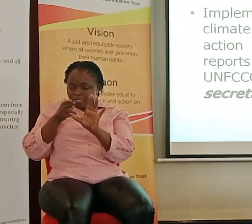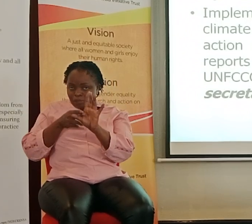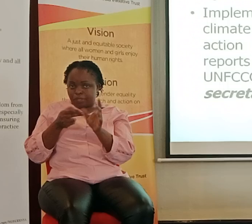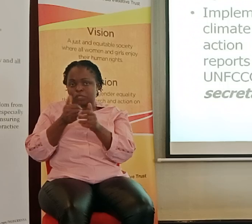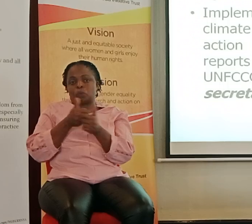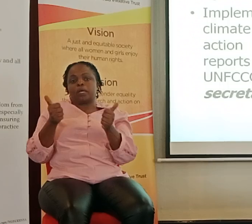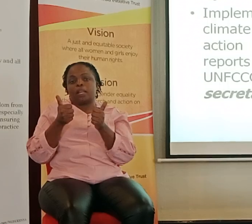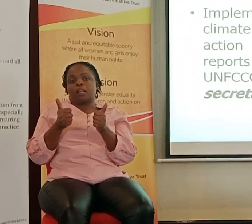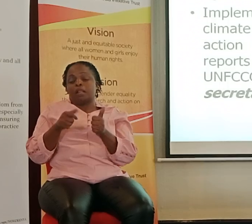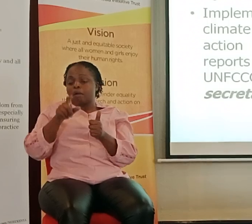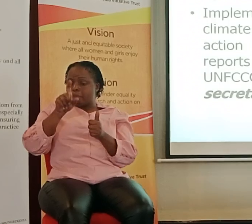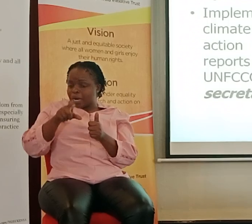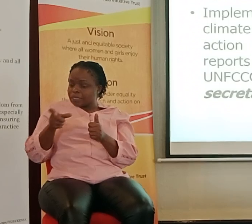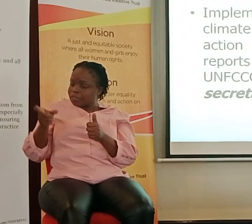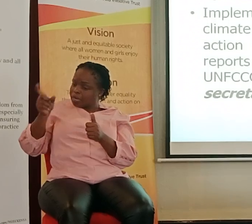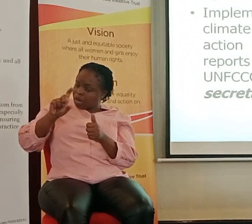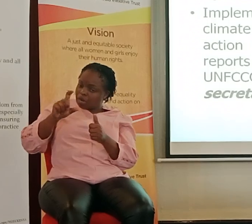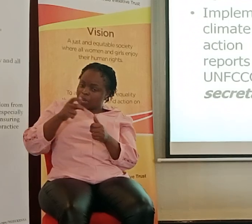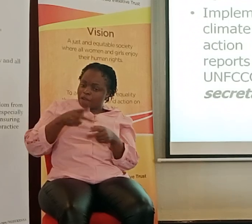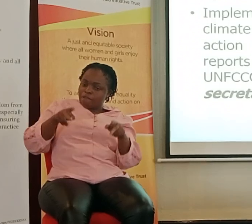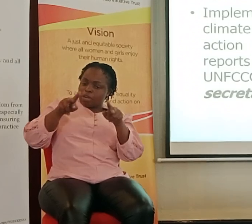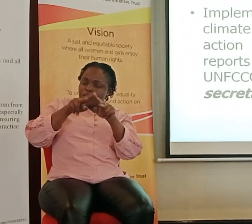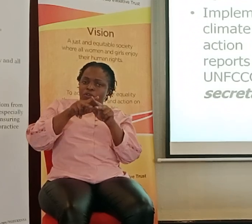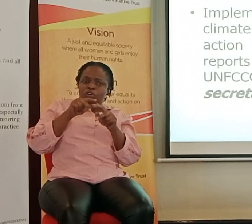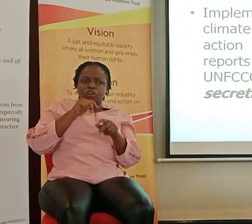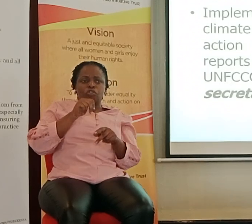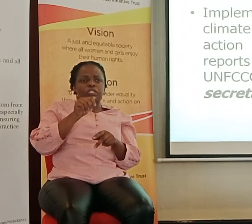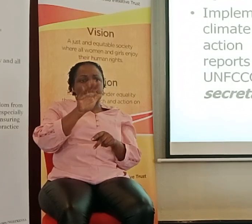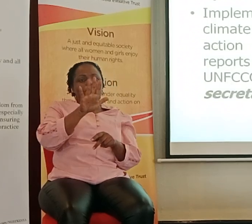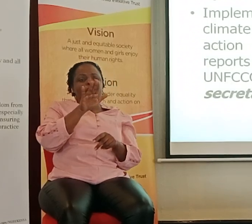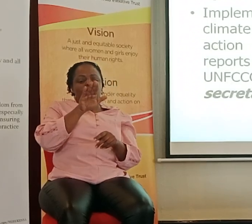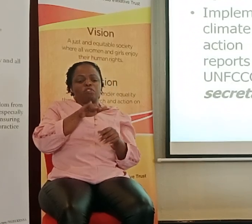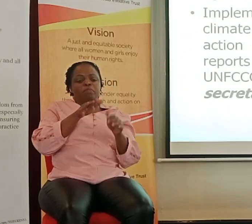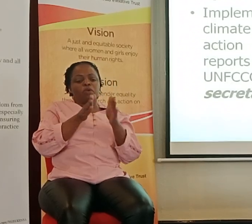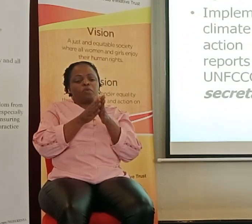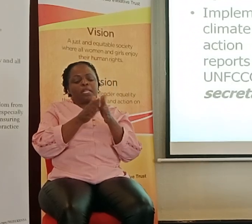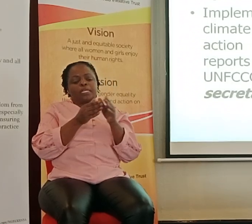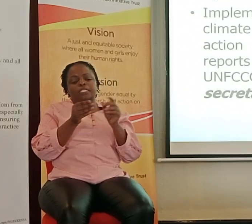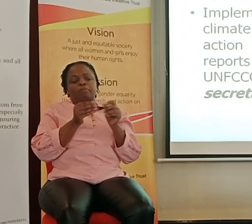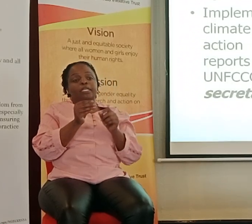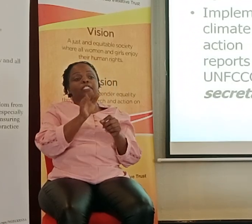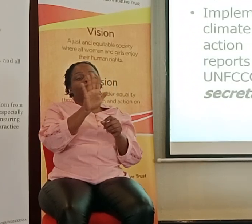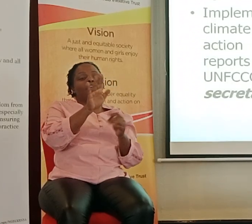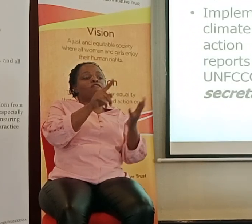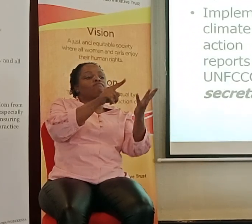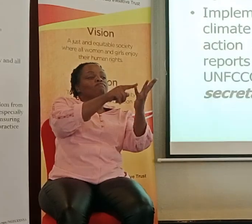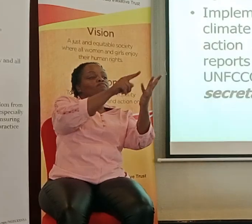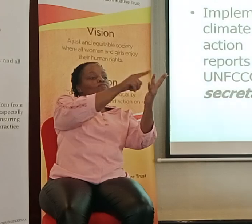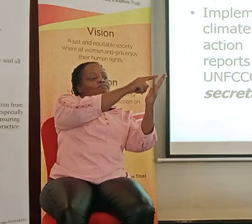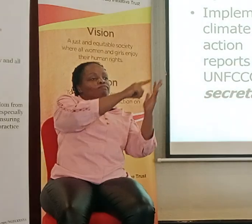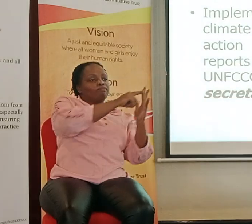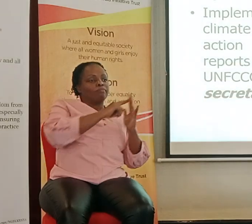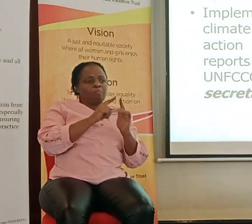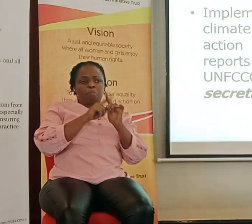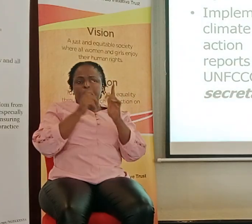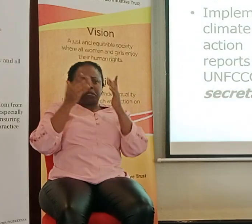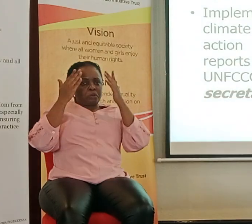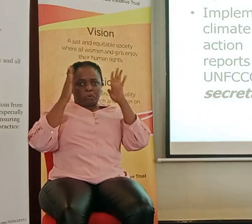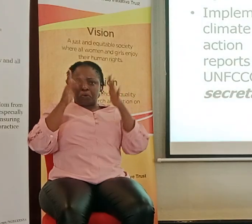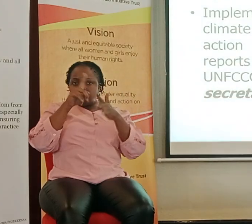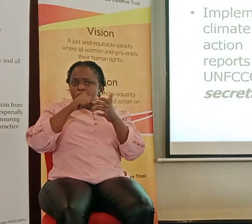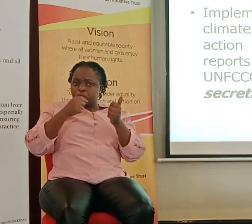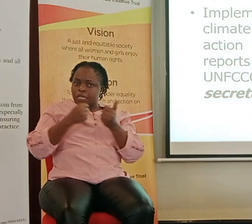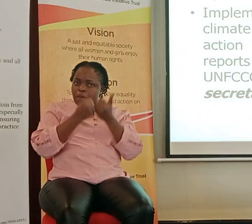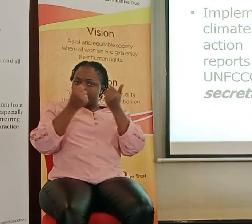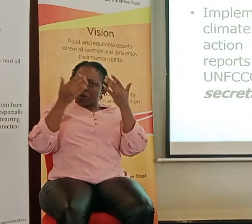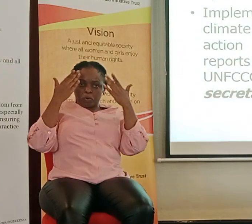with disabilities. They go to COP, they have no clue of what is happening and no clue on how to